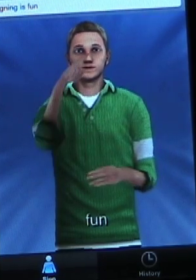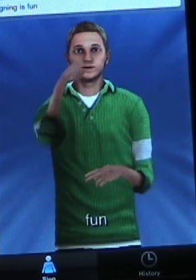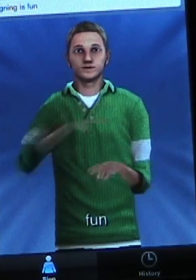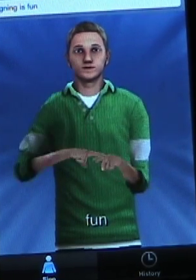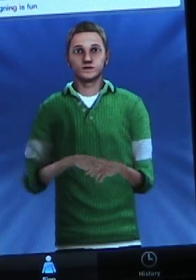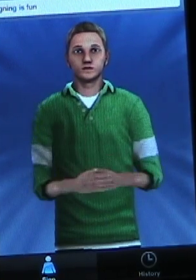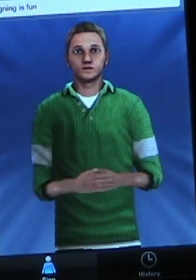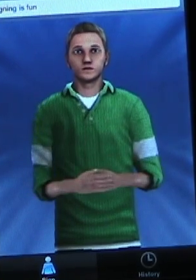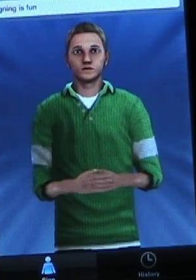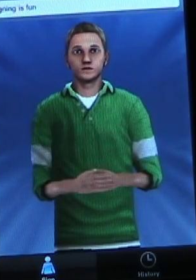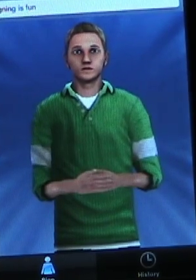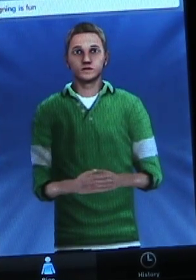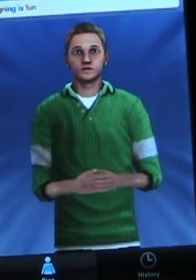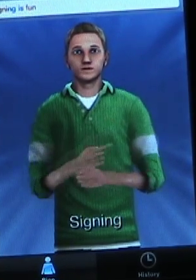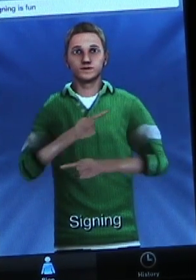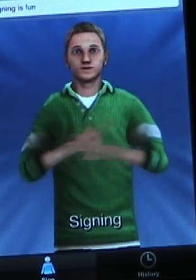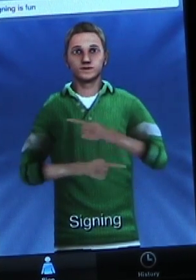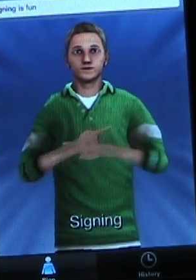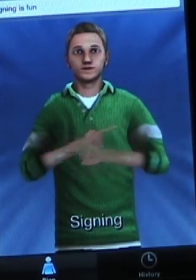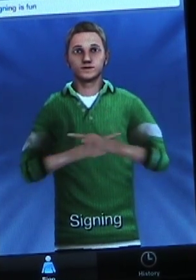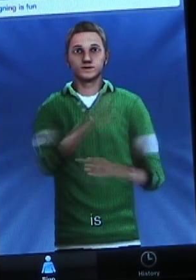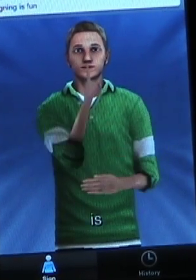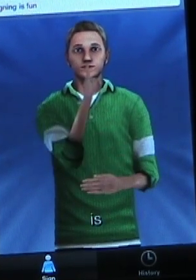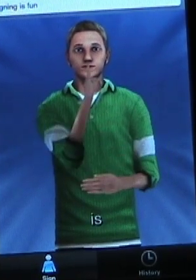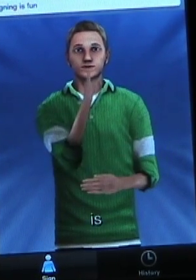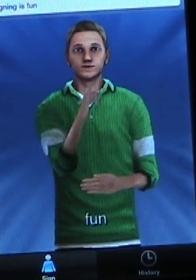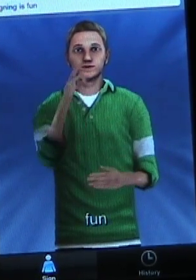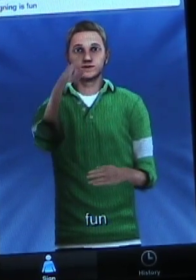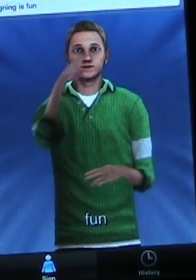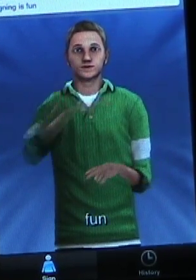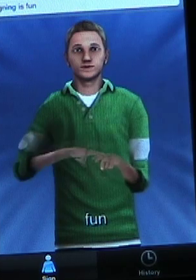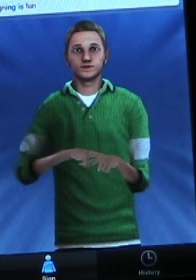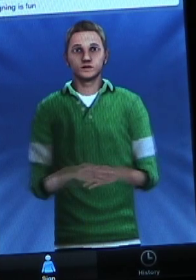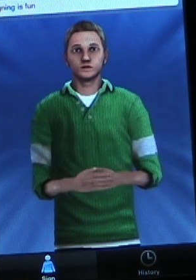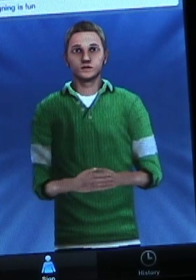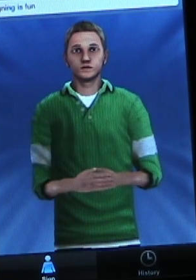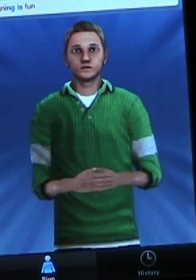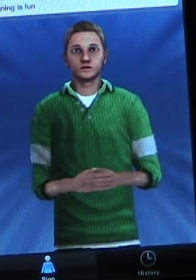using signing avatar characters. Learn more about us at signingapp.com.